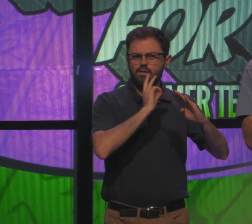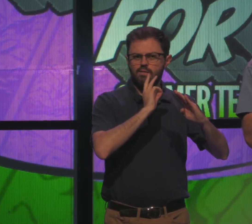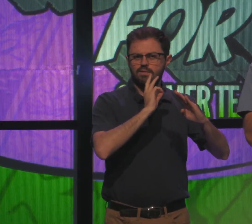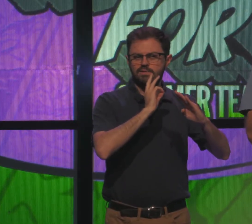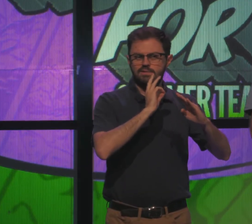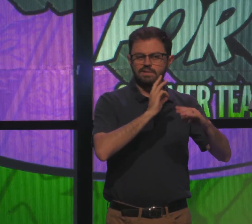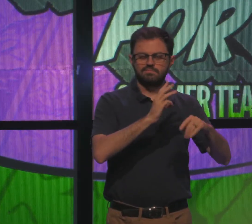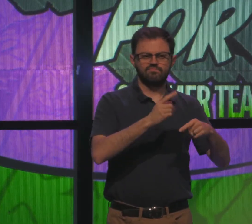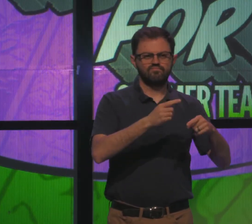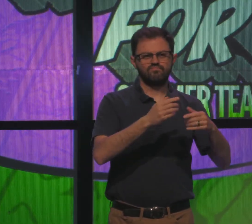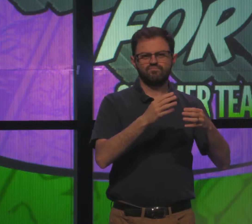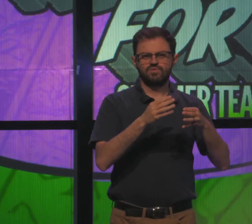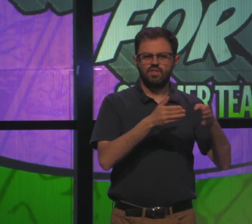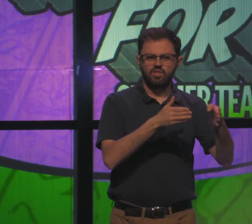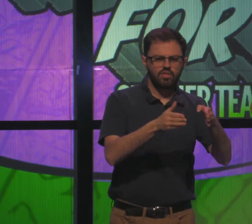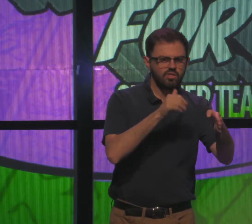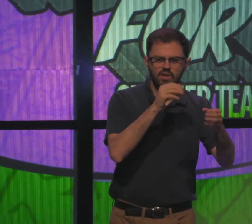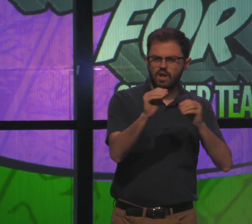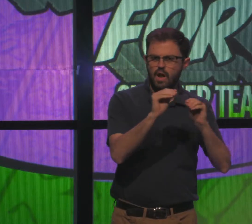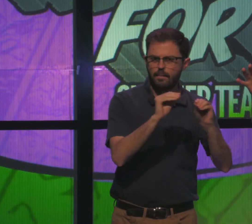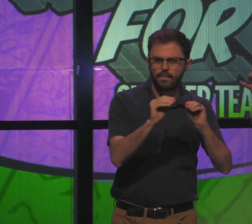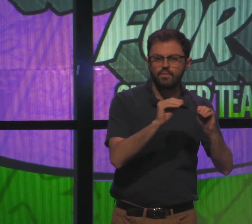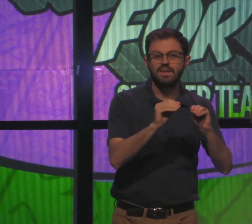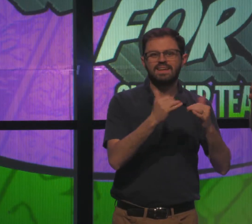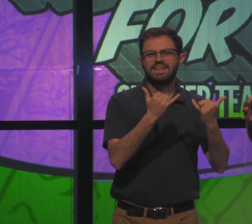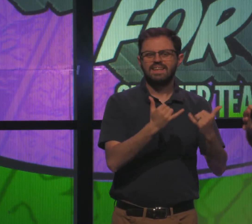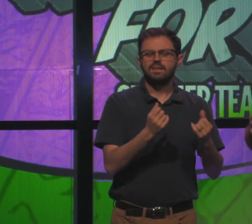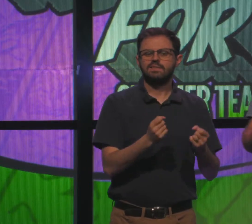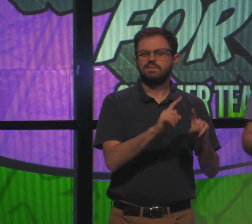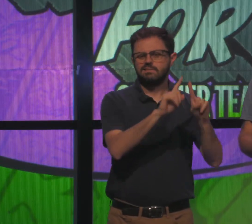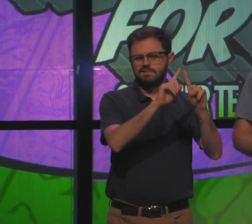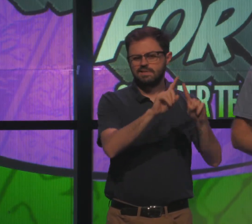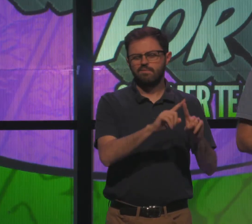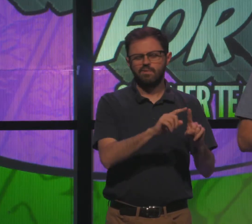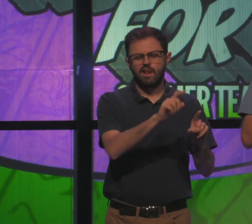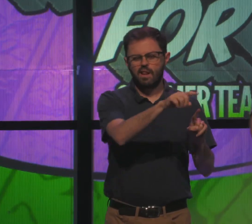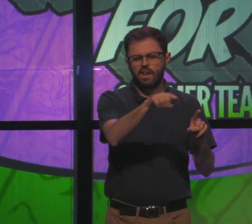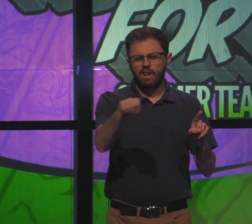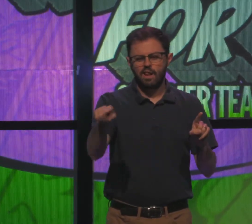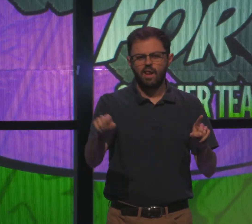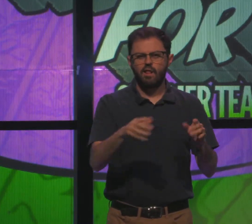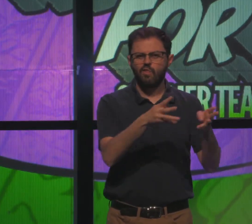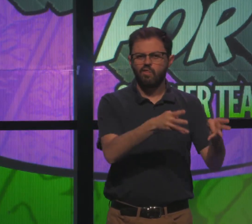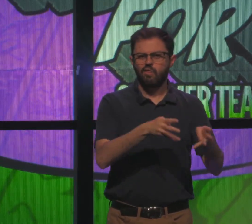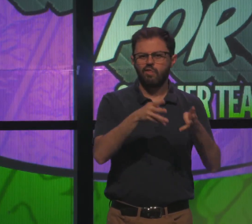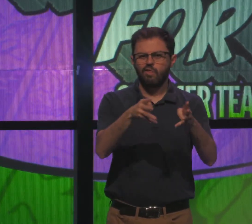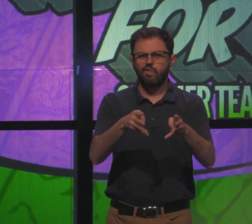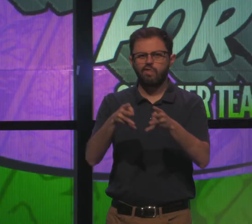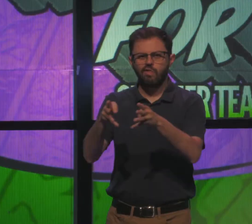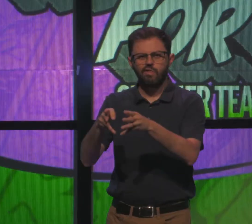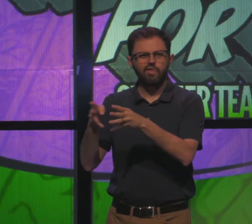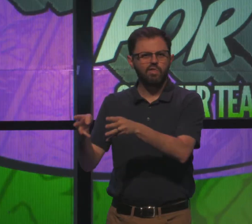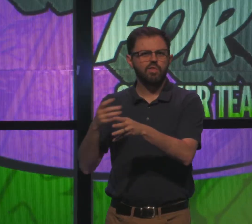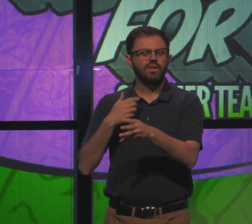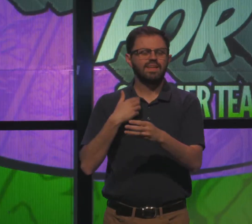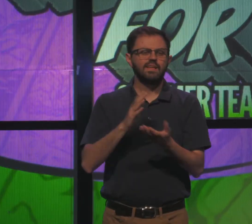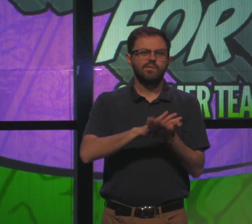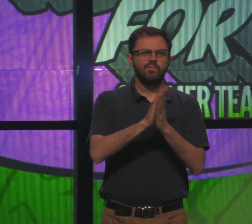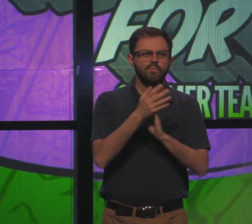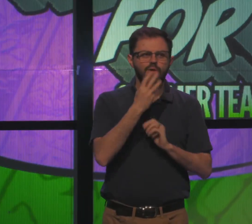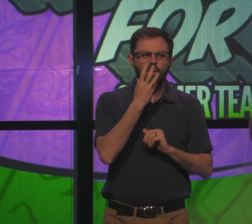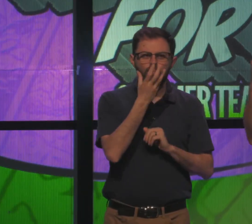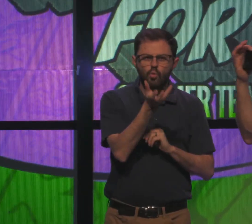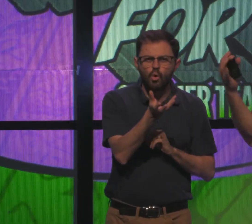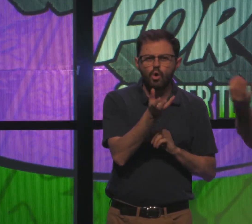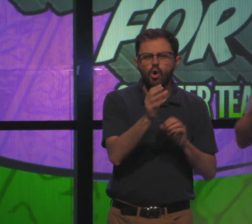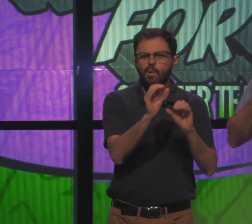river. And all of a sudden, it produced all these stagnant conditions, right? And now you had the water was warming, there was low oxygen,